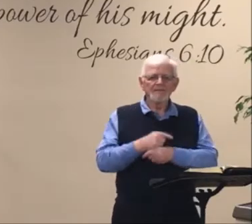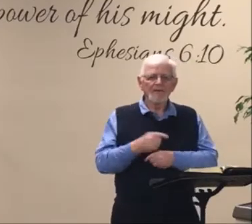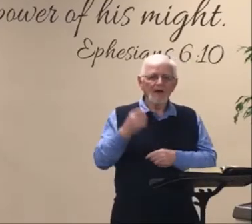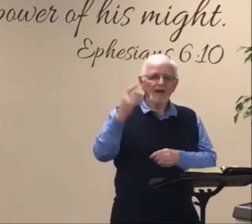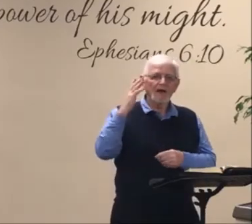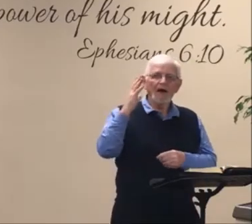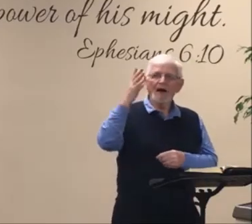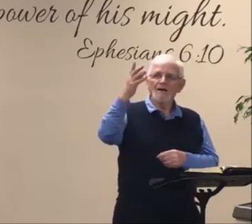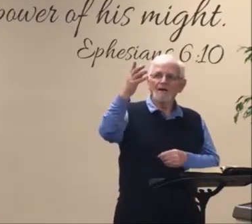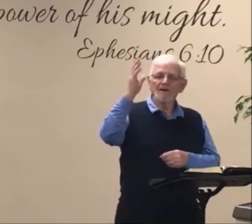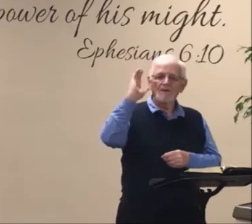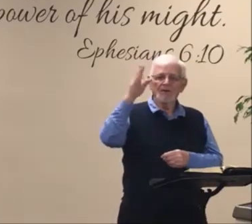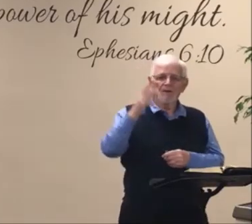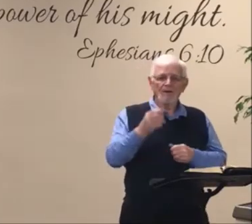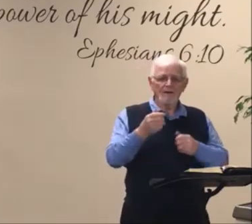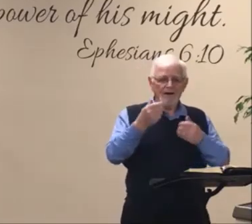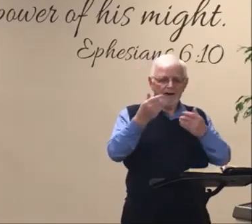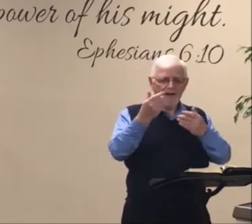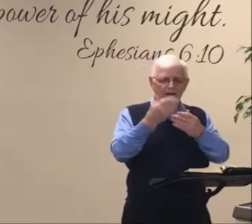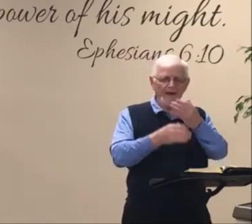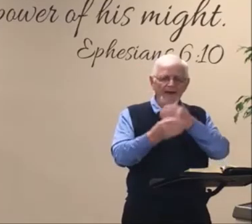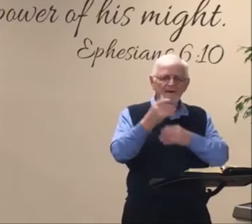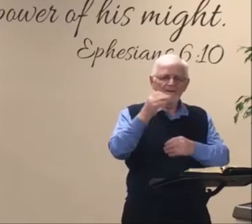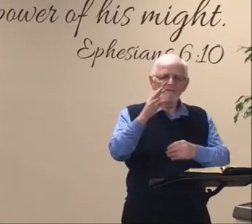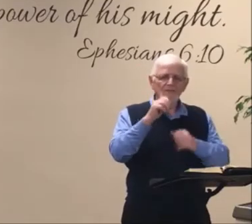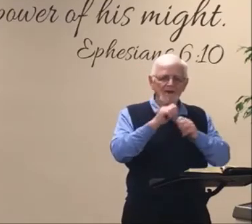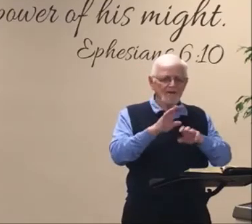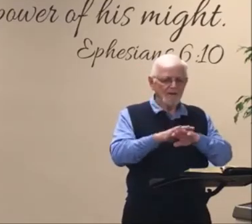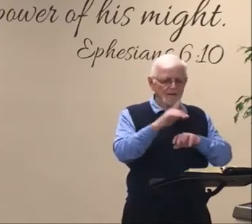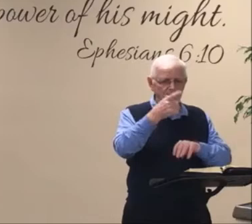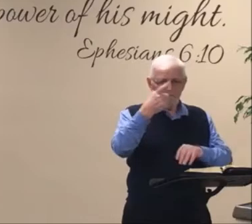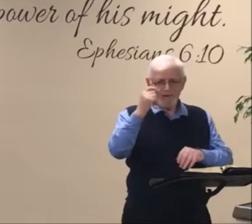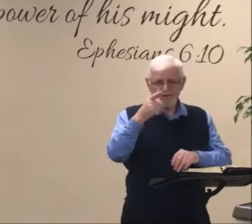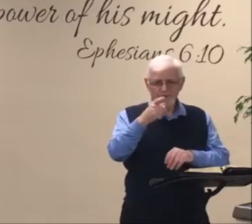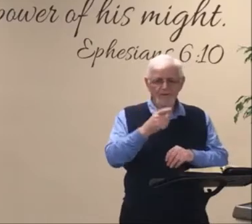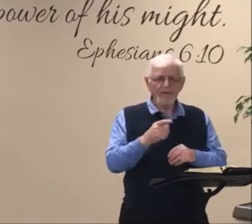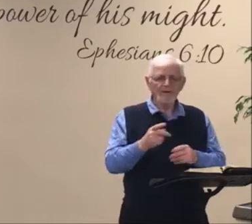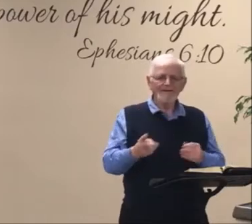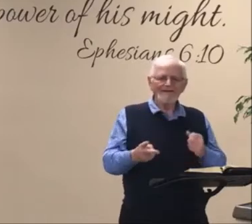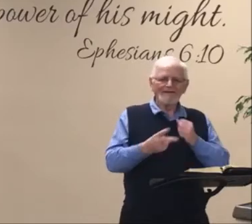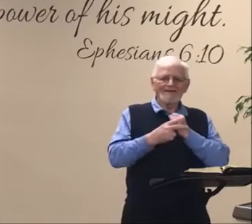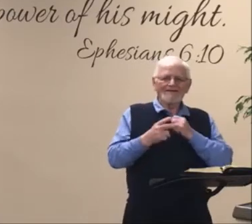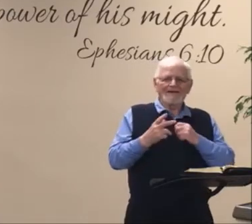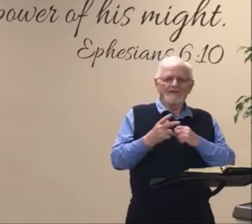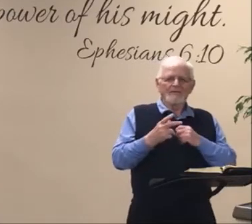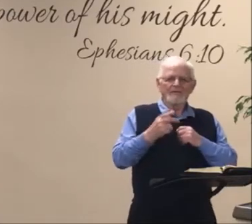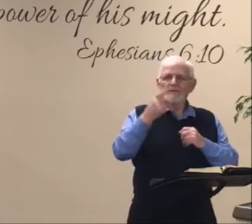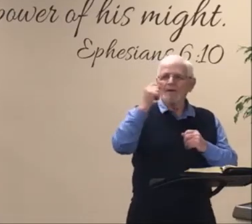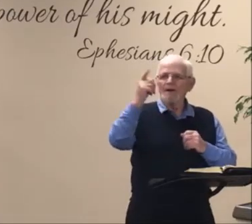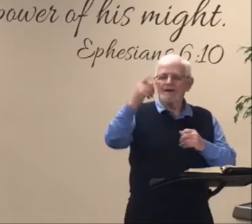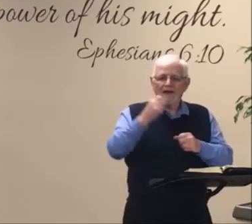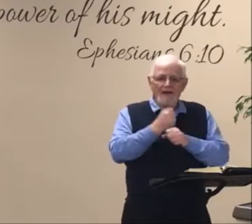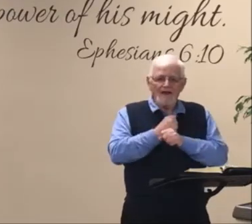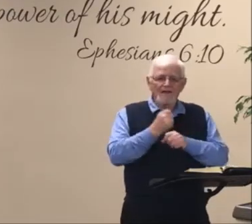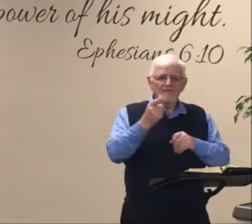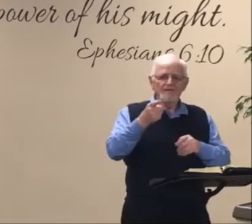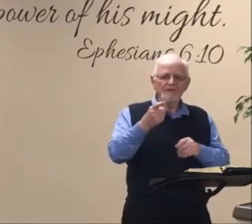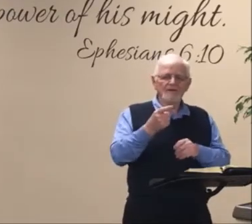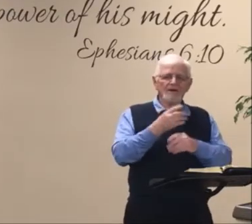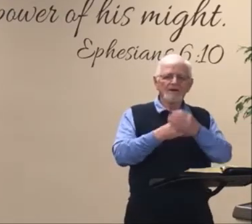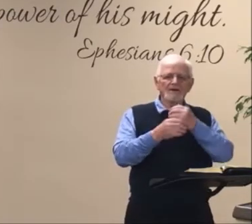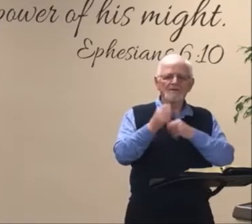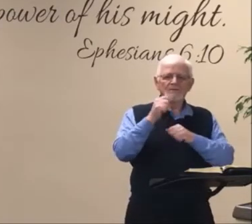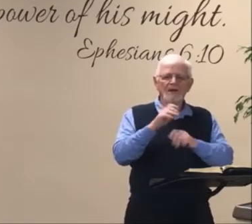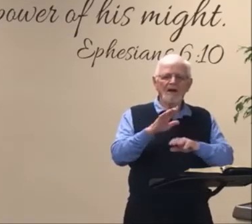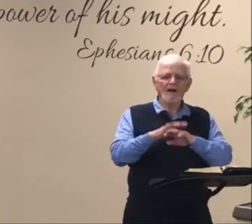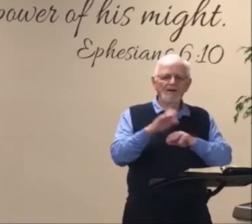God will have his hand of blessing on you because you're saved. God puts his hand of blessing on you because he loves you. God puts his hand of blessing on you